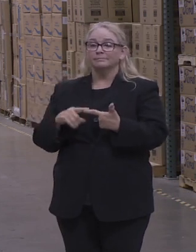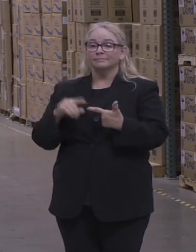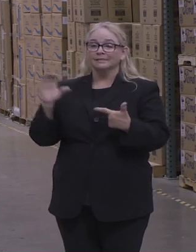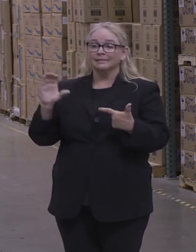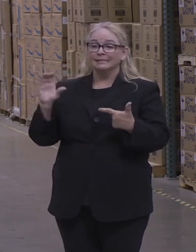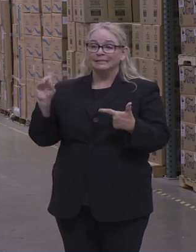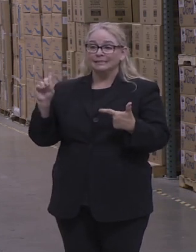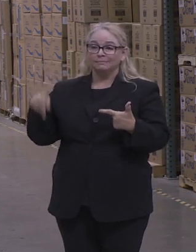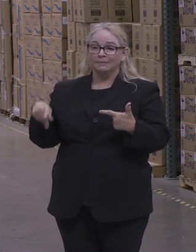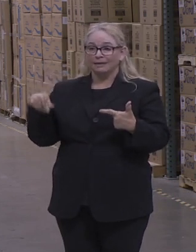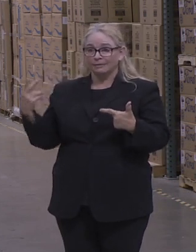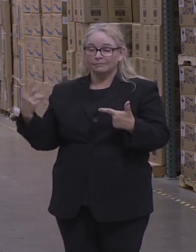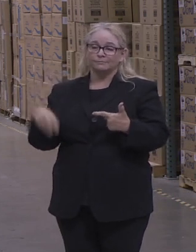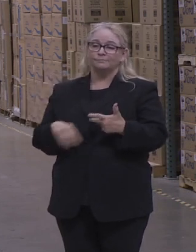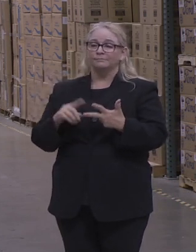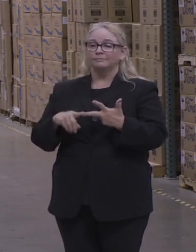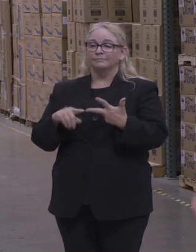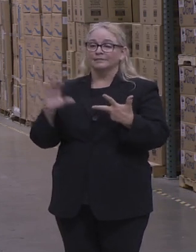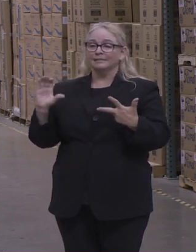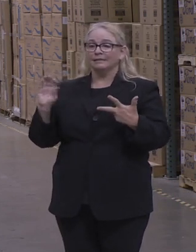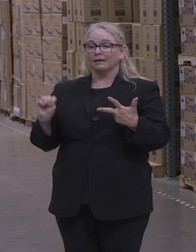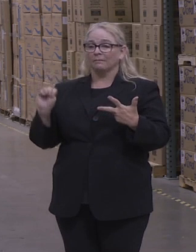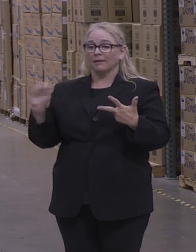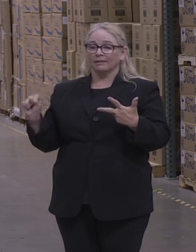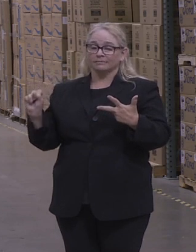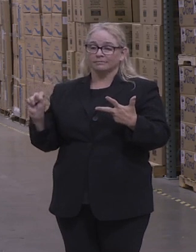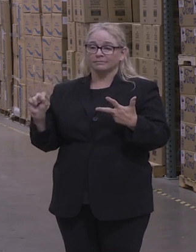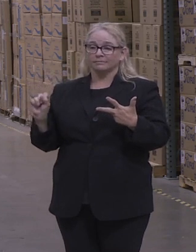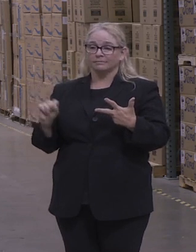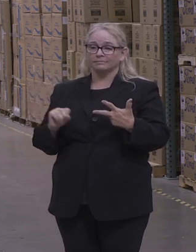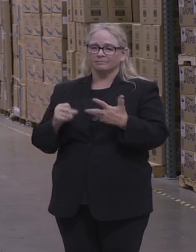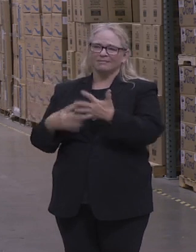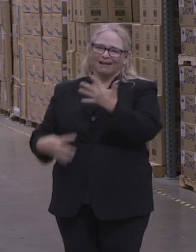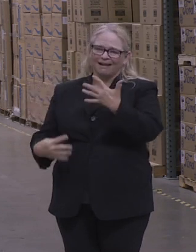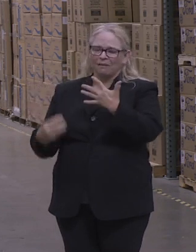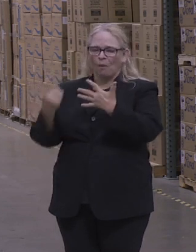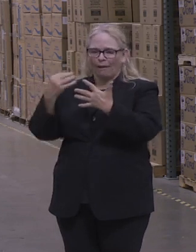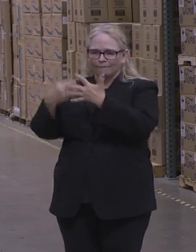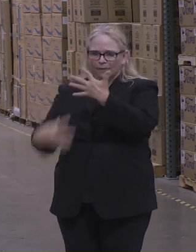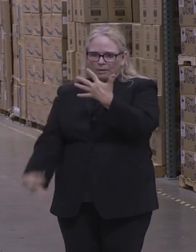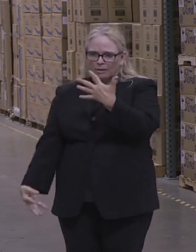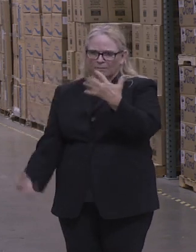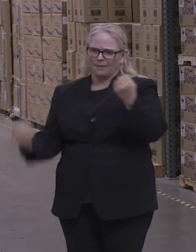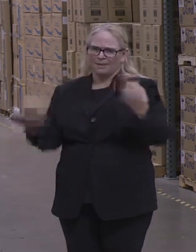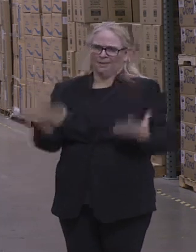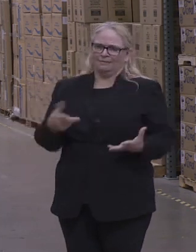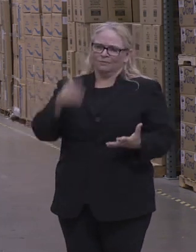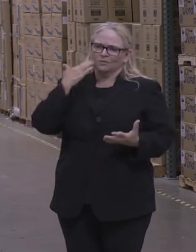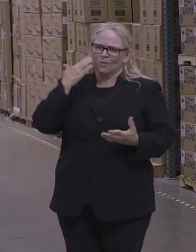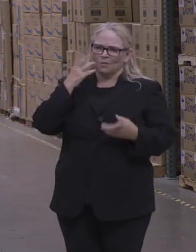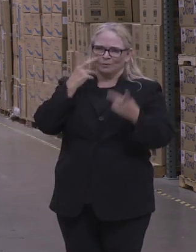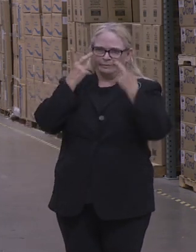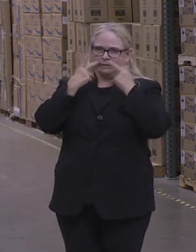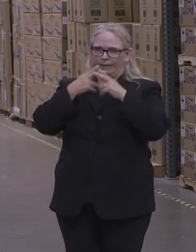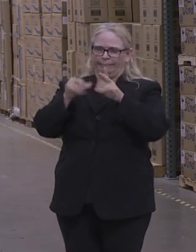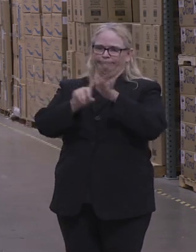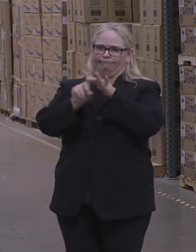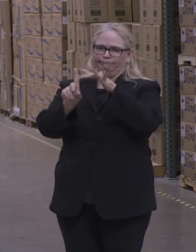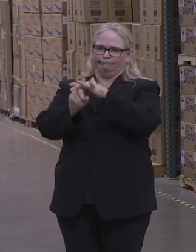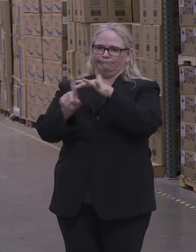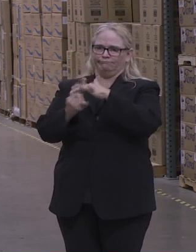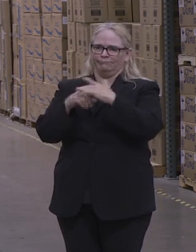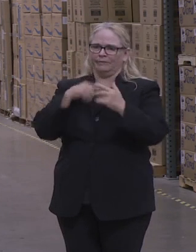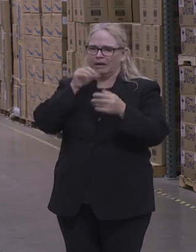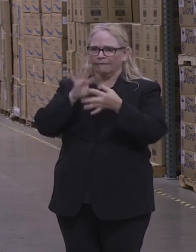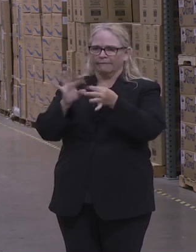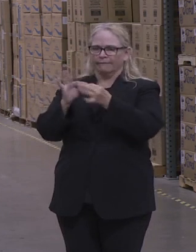CDPH, CMS, and so many others that you often hear in these presentations. I've made